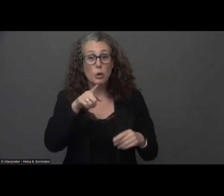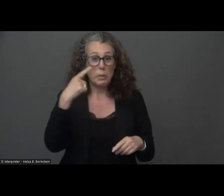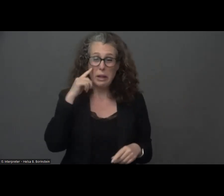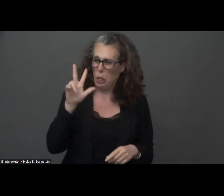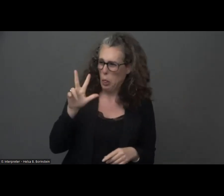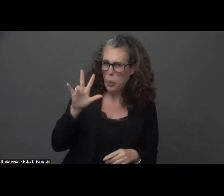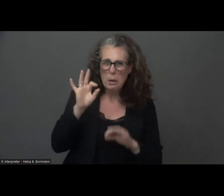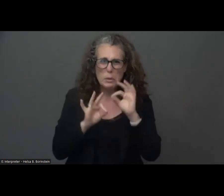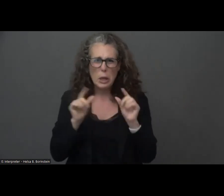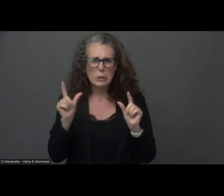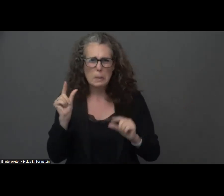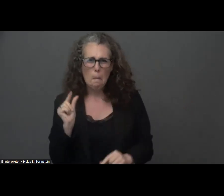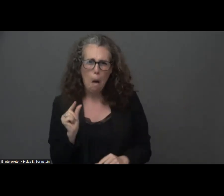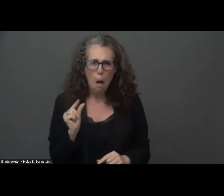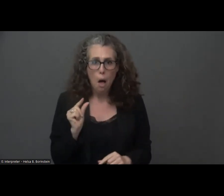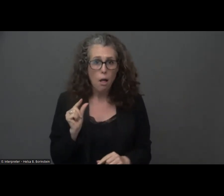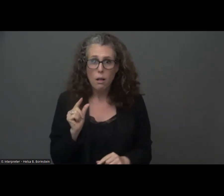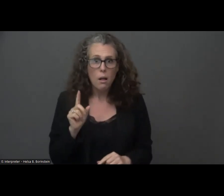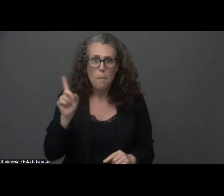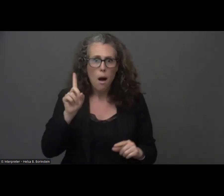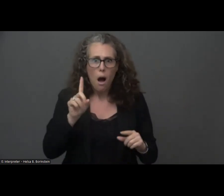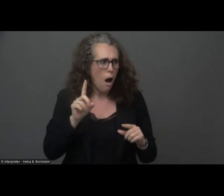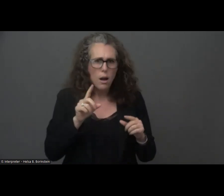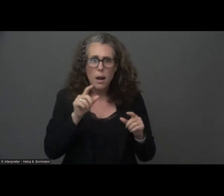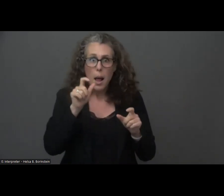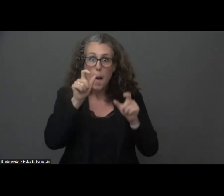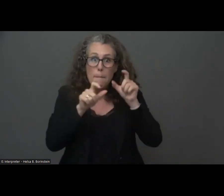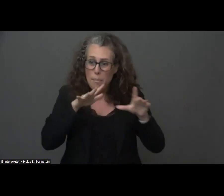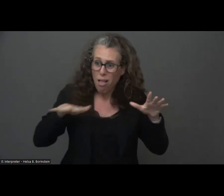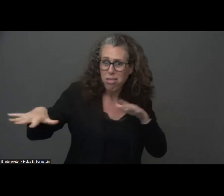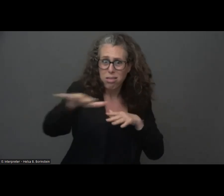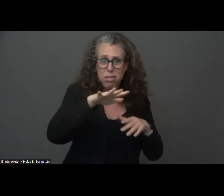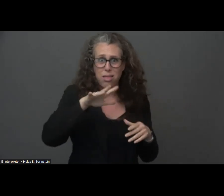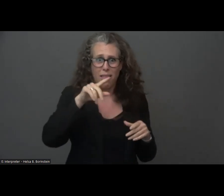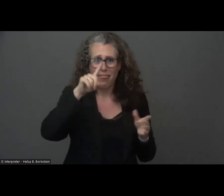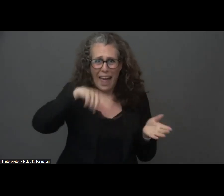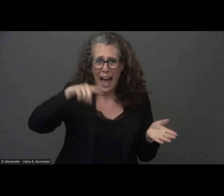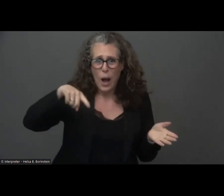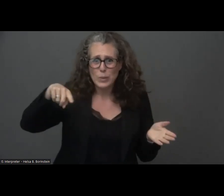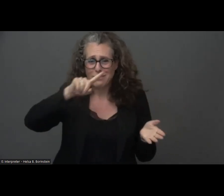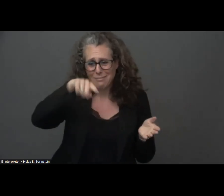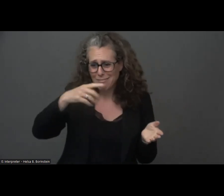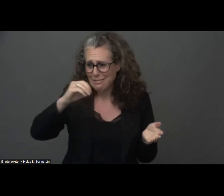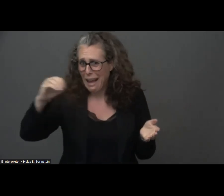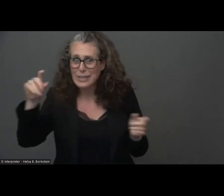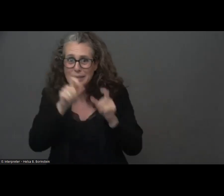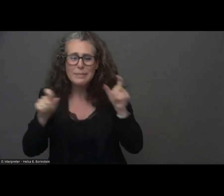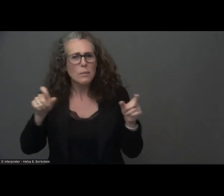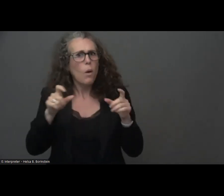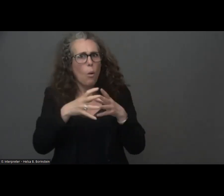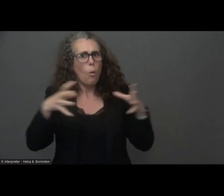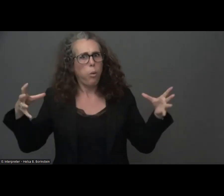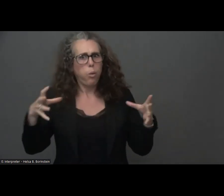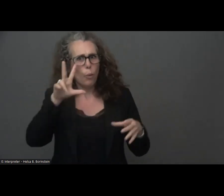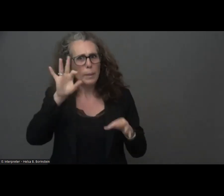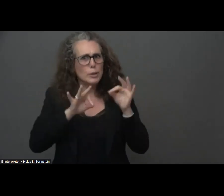in a universe of thousands of players around the supply chain. So we combined our disability inclusion agenda